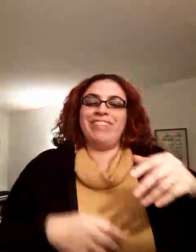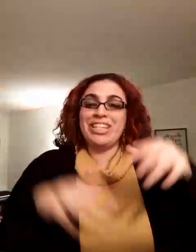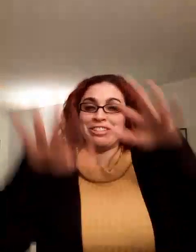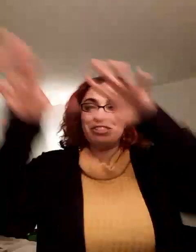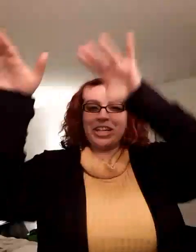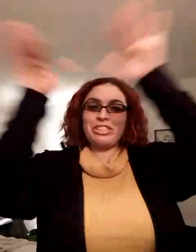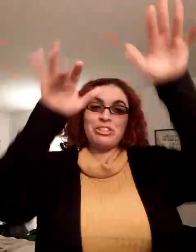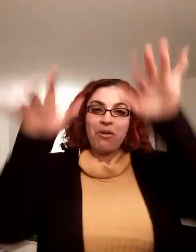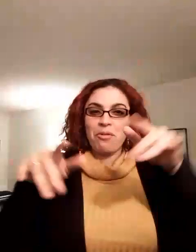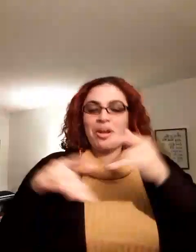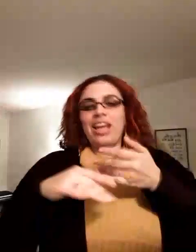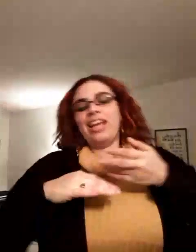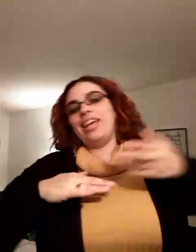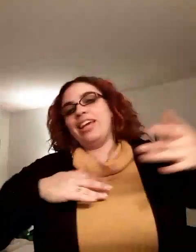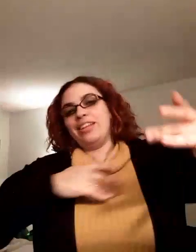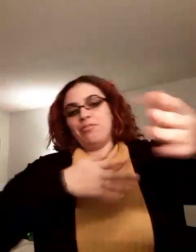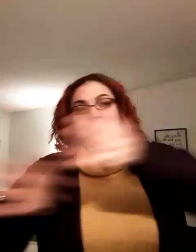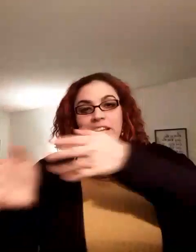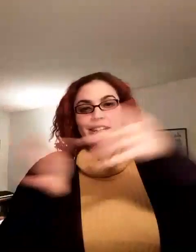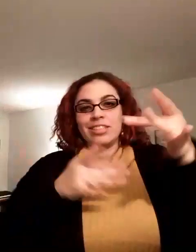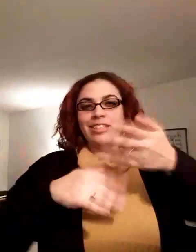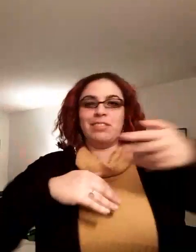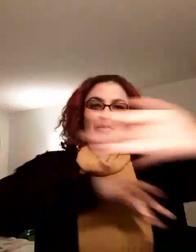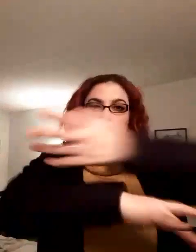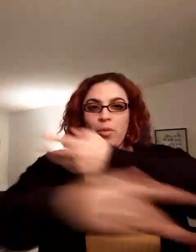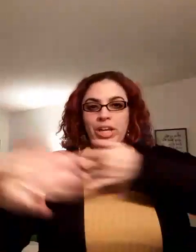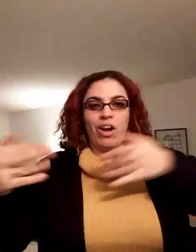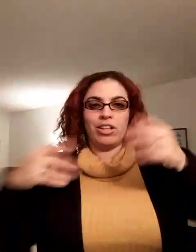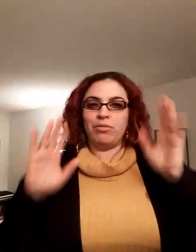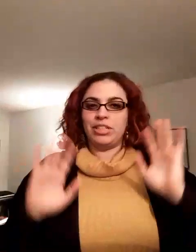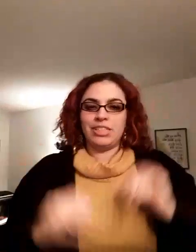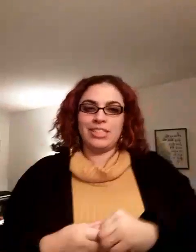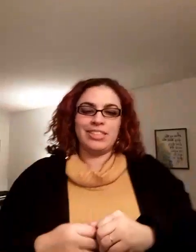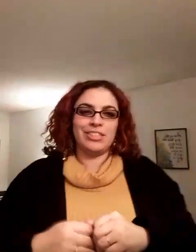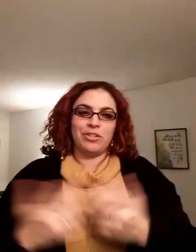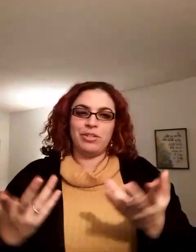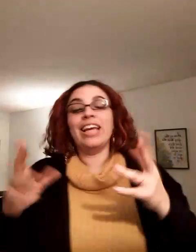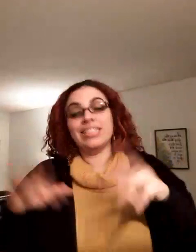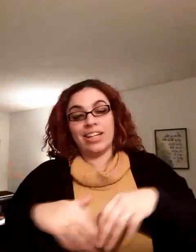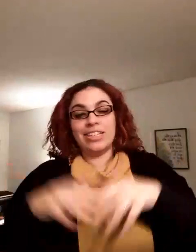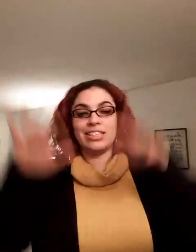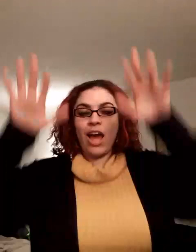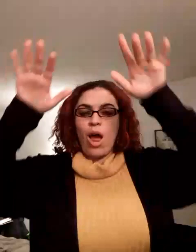so it's like snow and wind and the blowing all at once. So in ASL it's